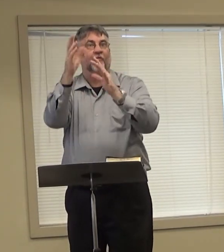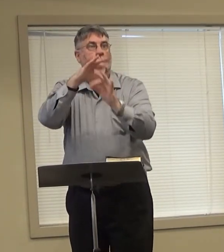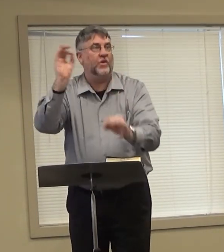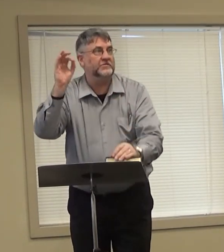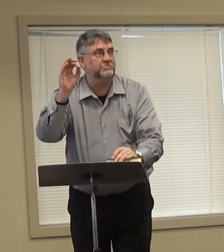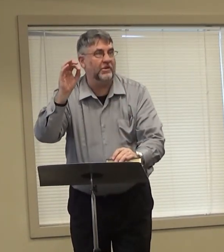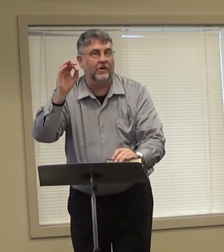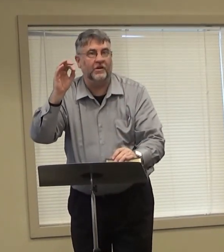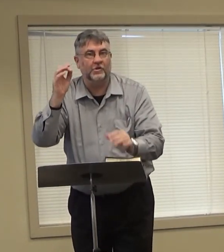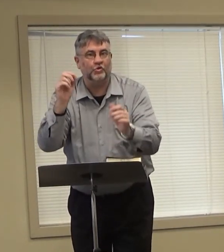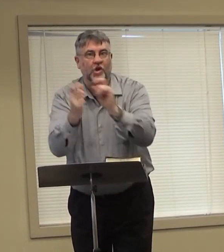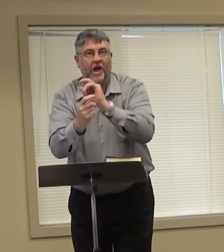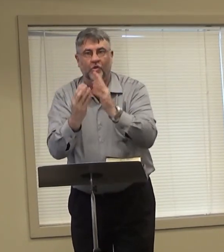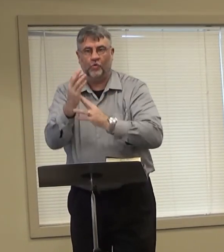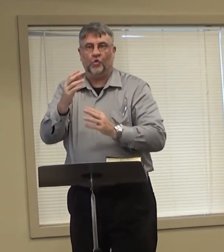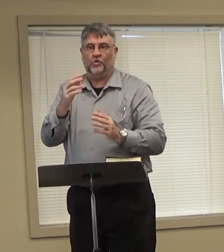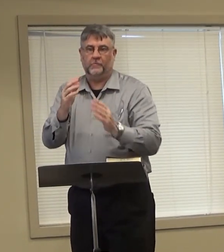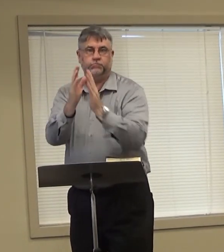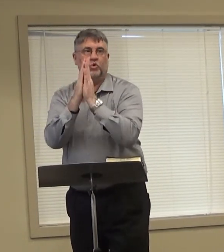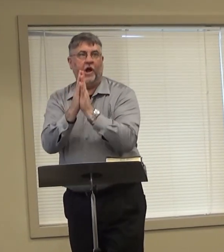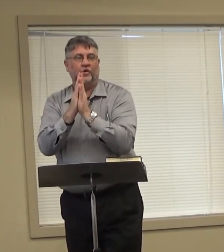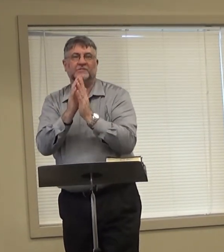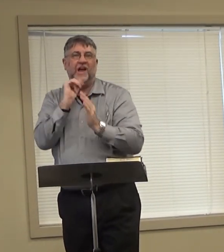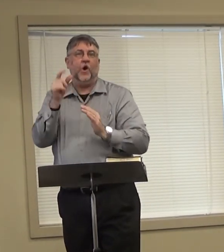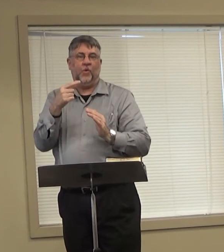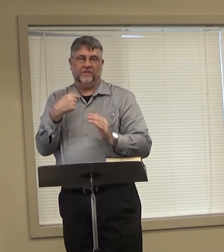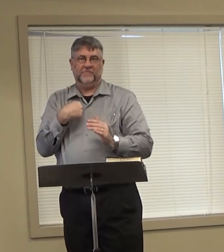in them and He changes them through the power of the Holy Spirit.